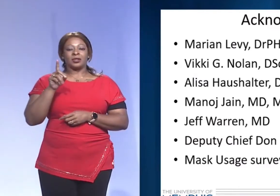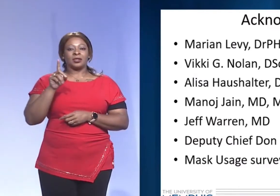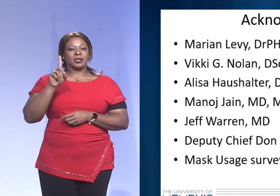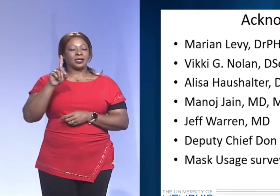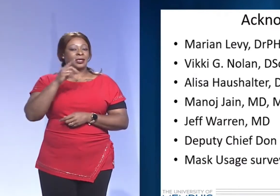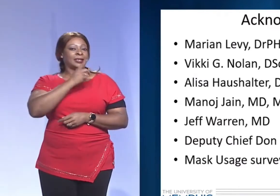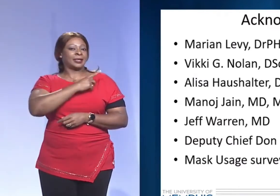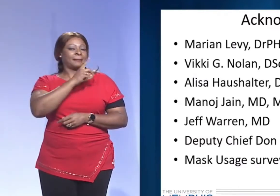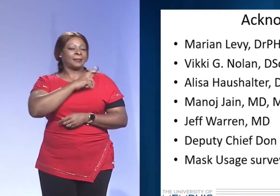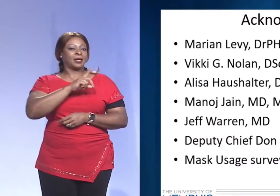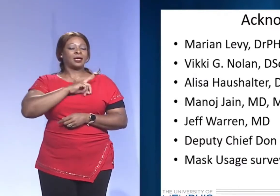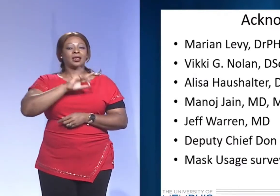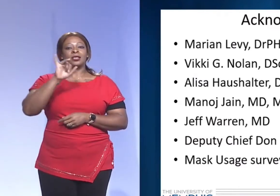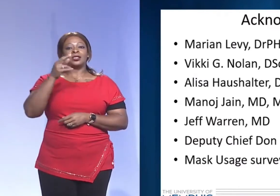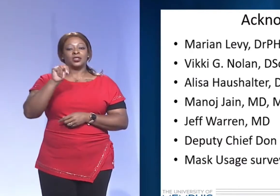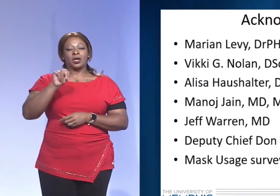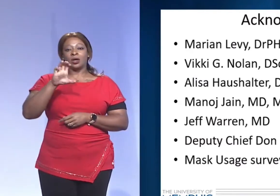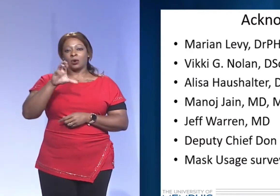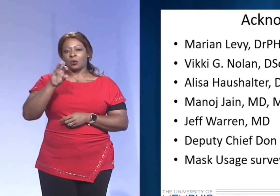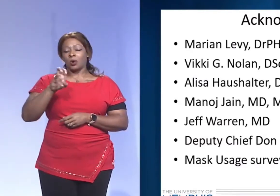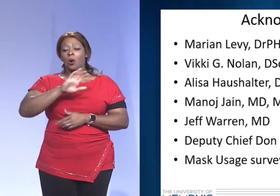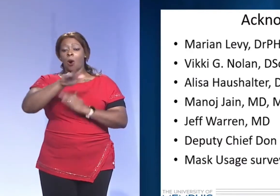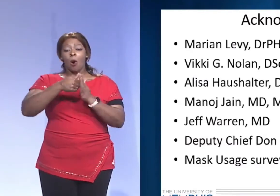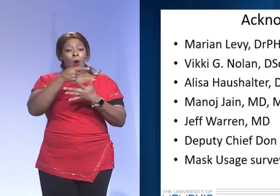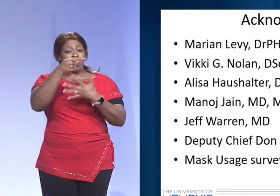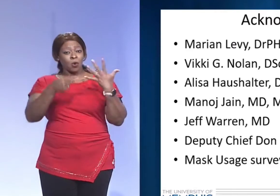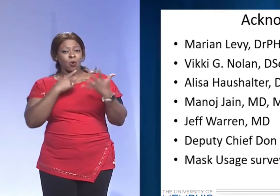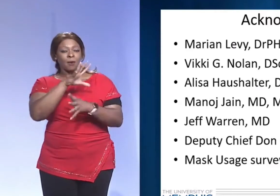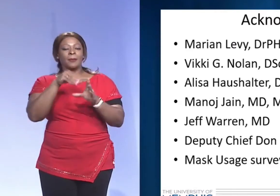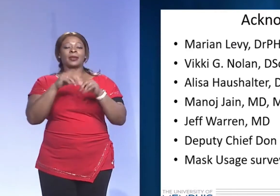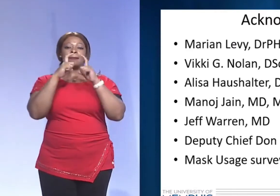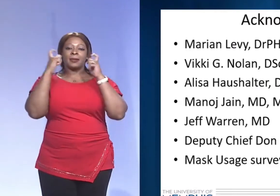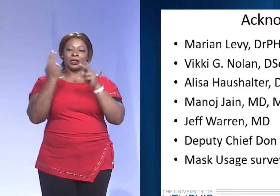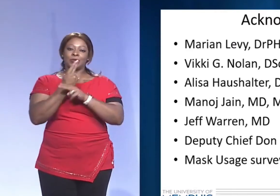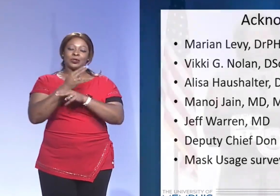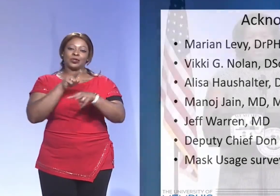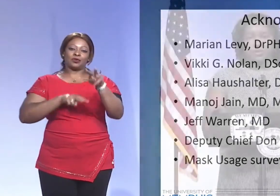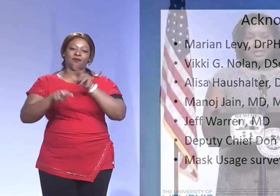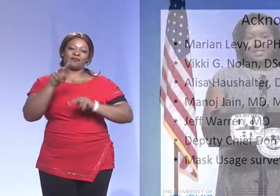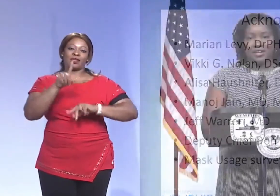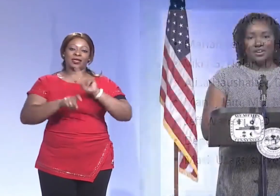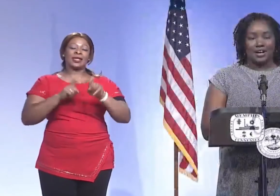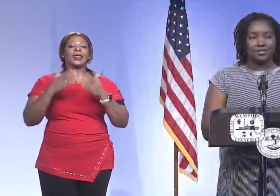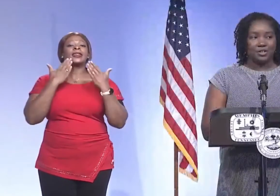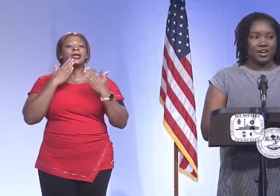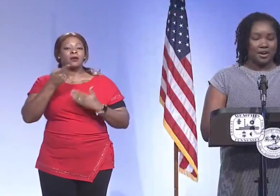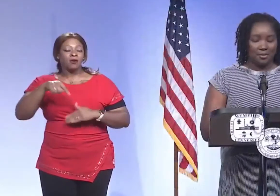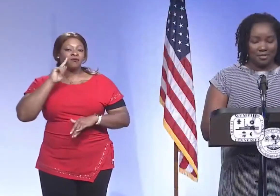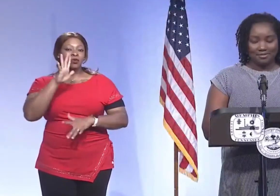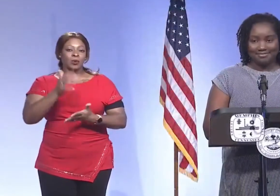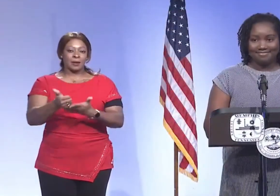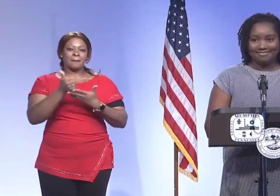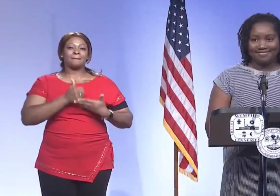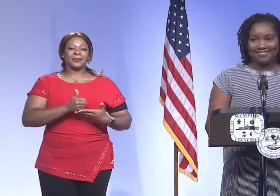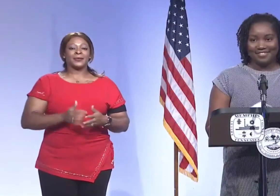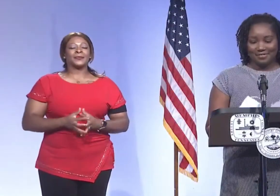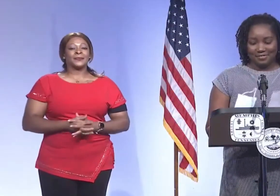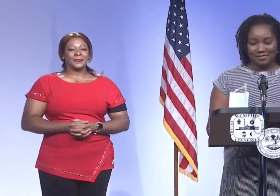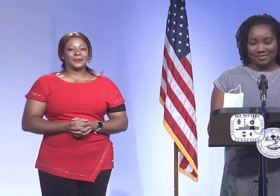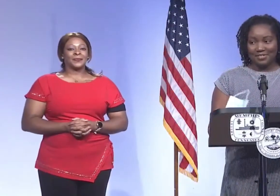Deputy Chief Don Crow, and all those who participated in the mask usage survey. We really thank you guys for your help.